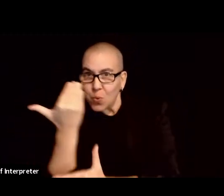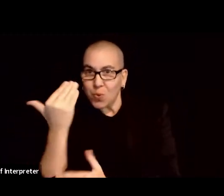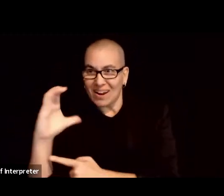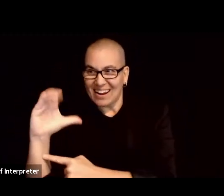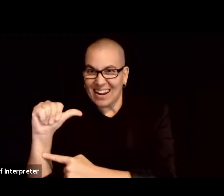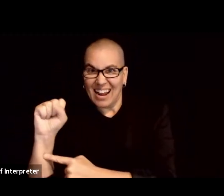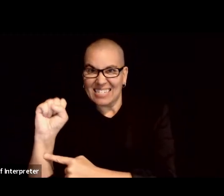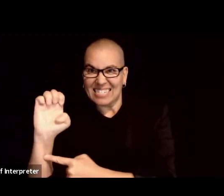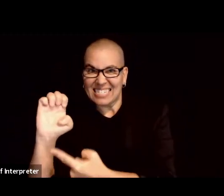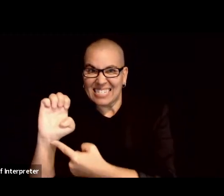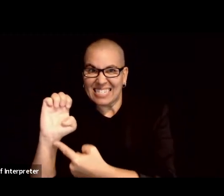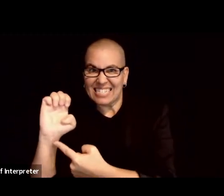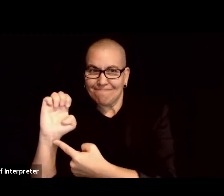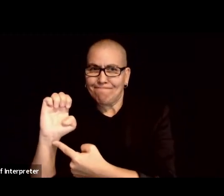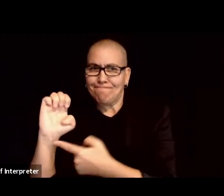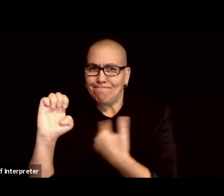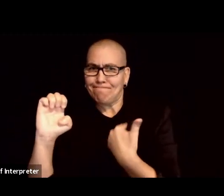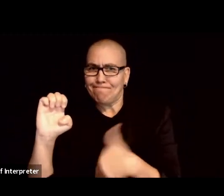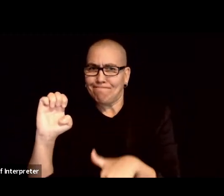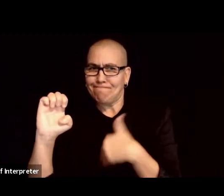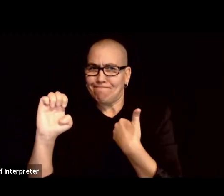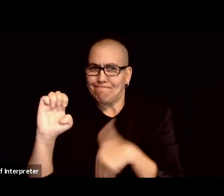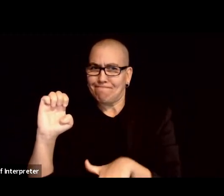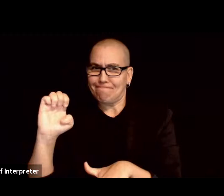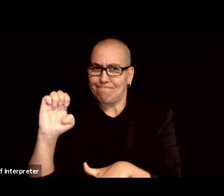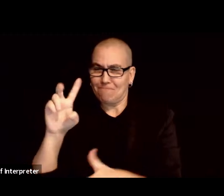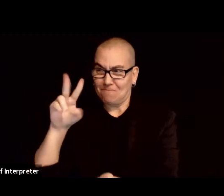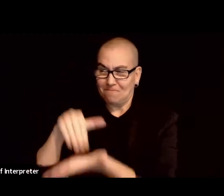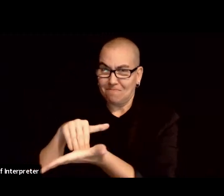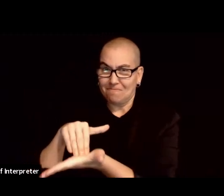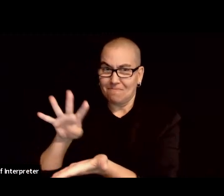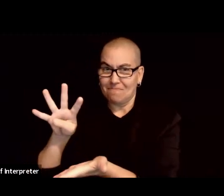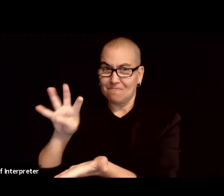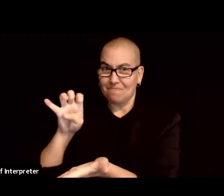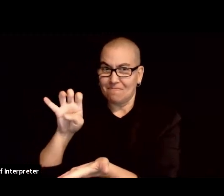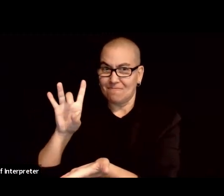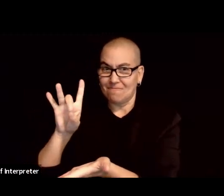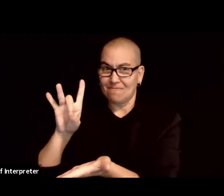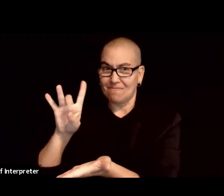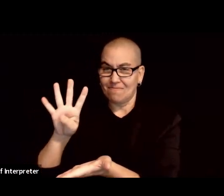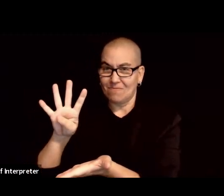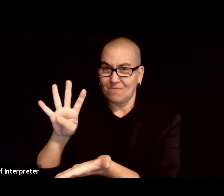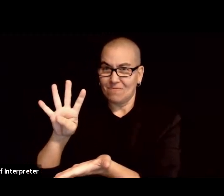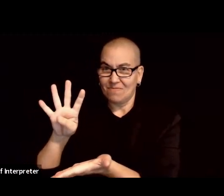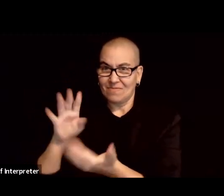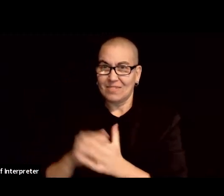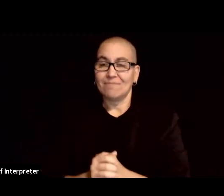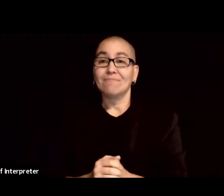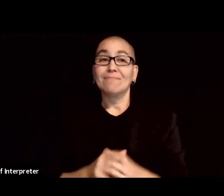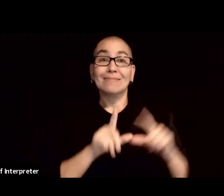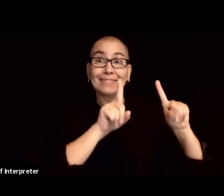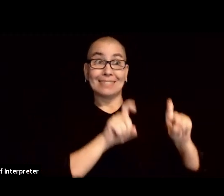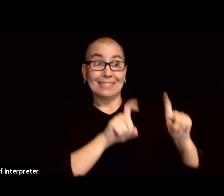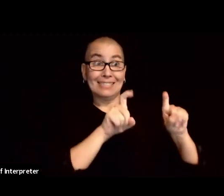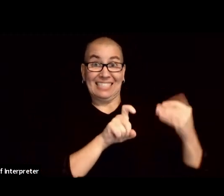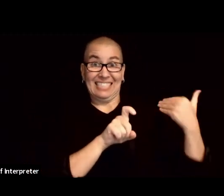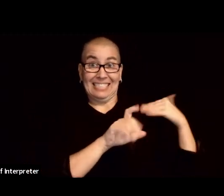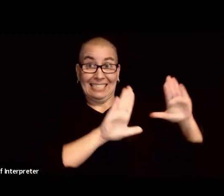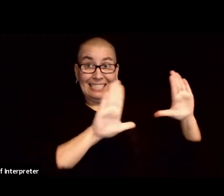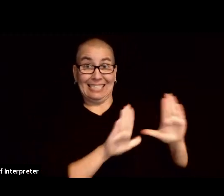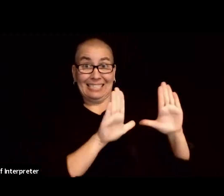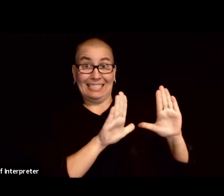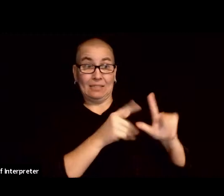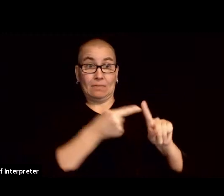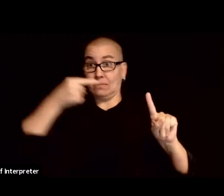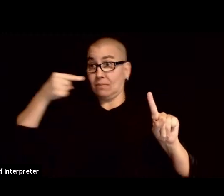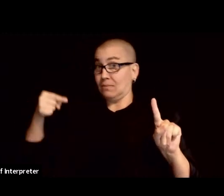37,429 tests that came in on Sunday. With Friday's 3,004 new cases that were reported Saturday and